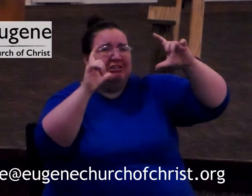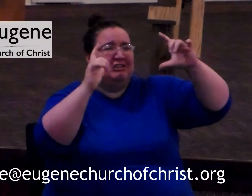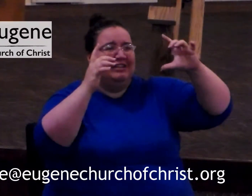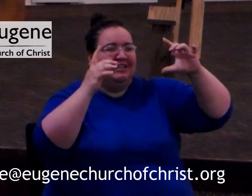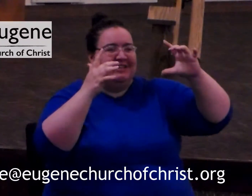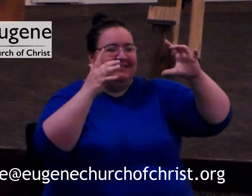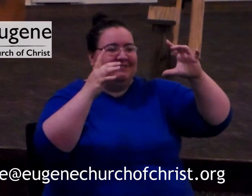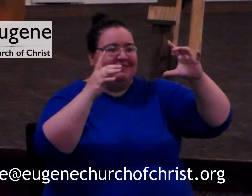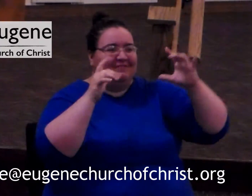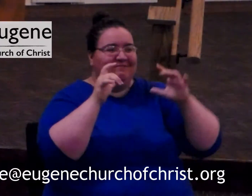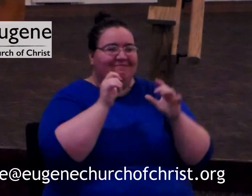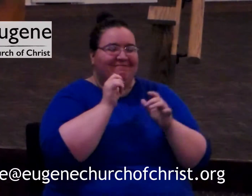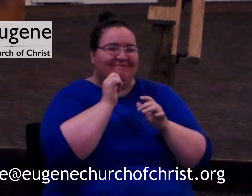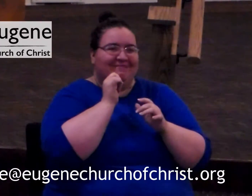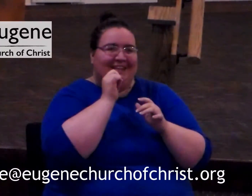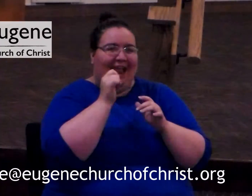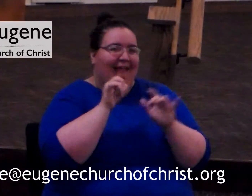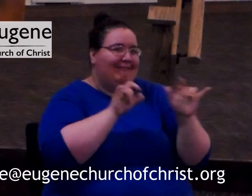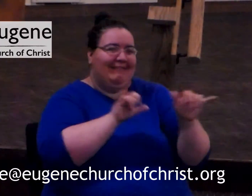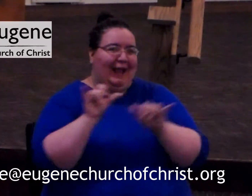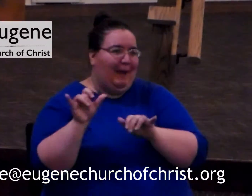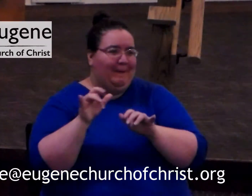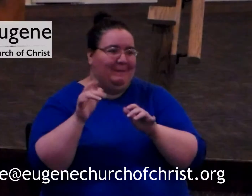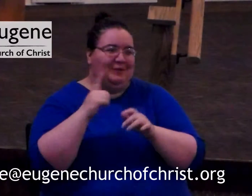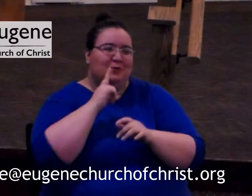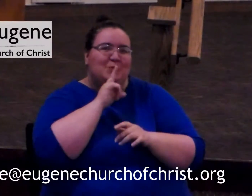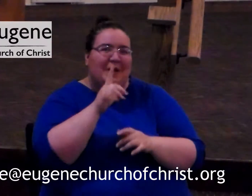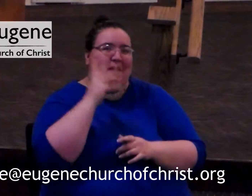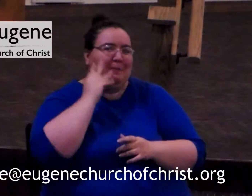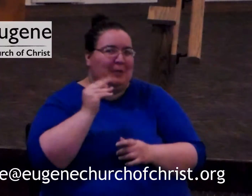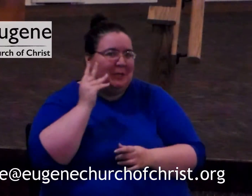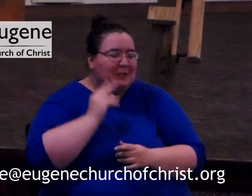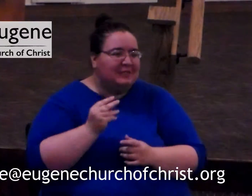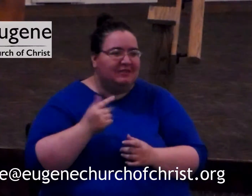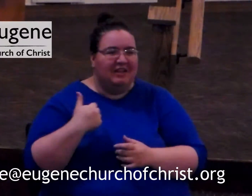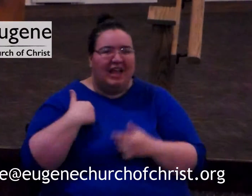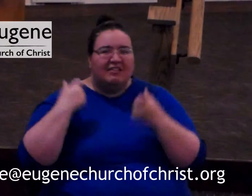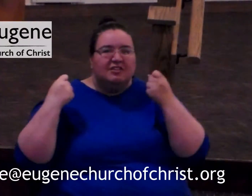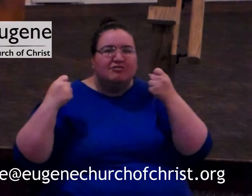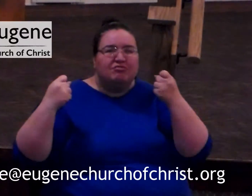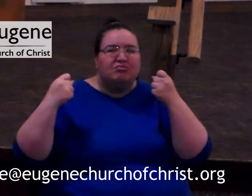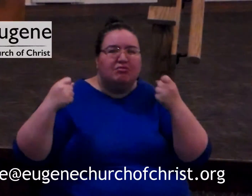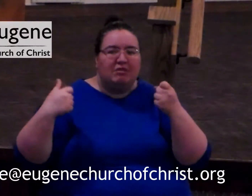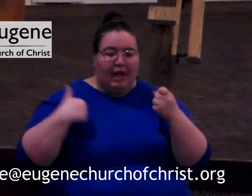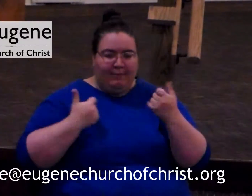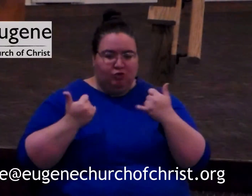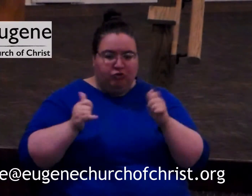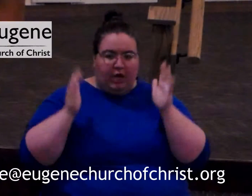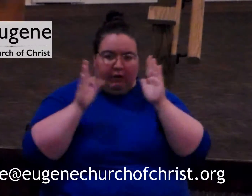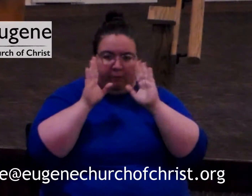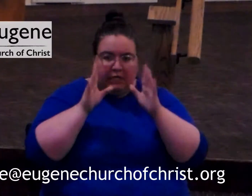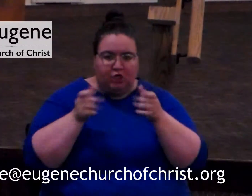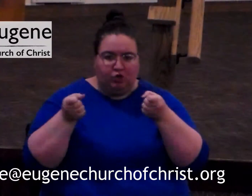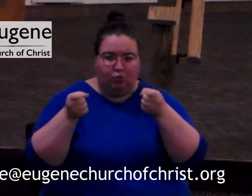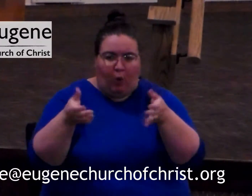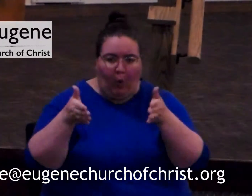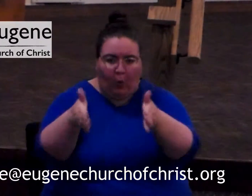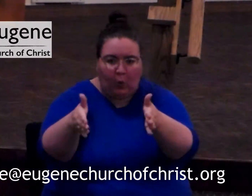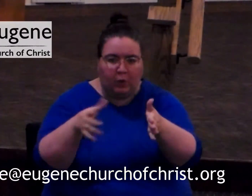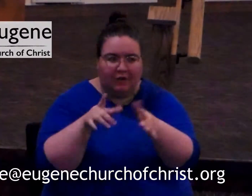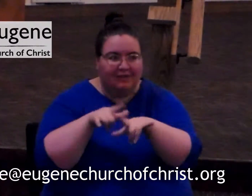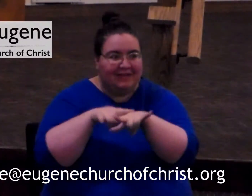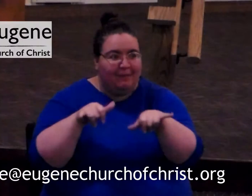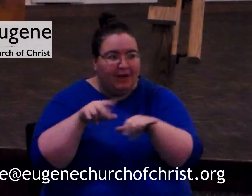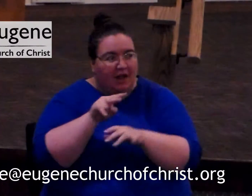big. And as I drove amongst them, I found myself trying to concentrate on the road and at the same time kind